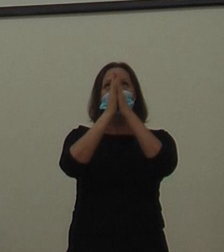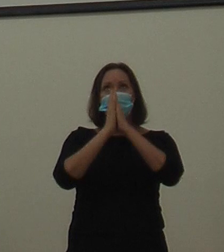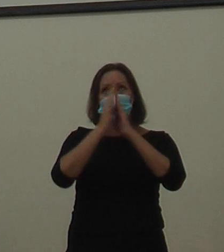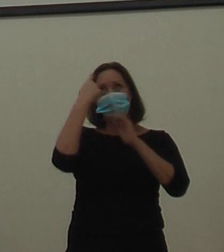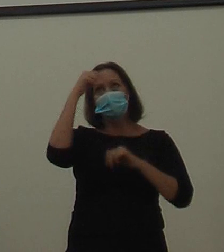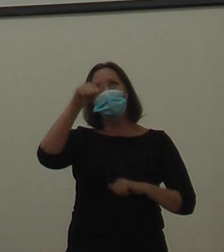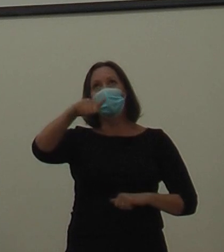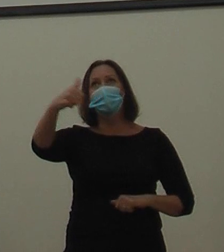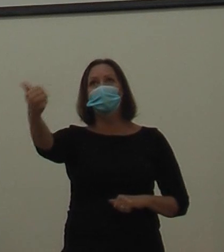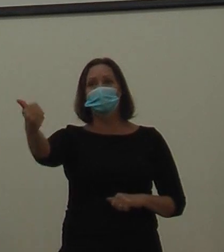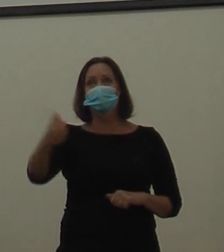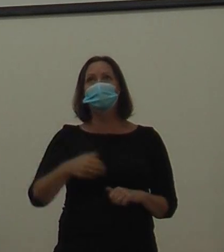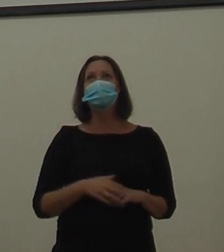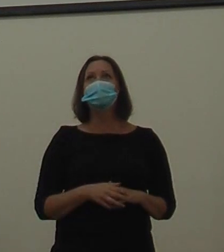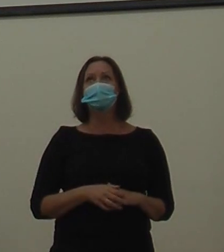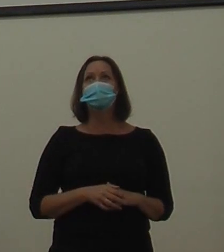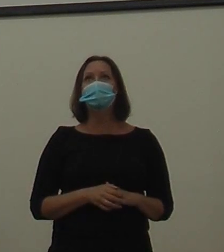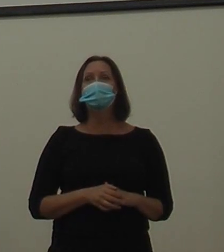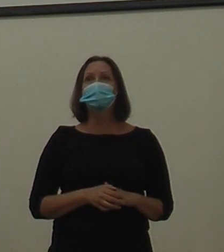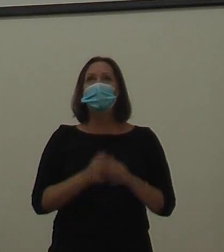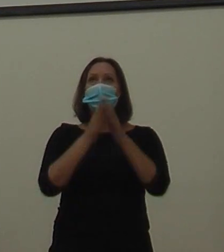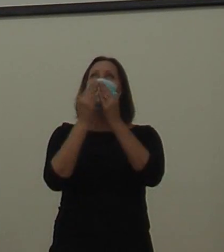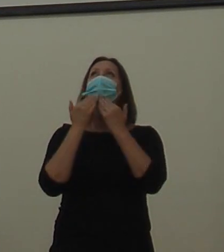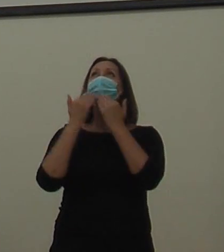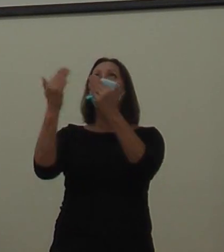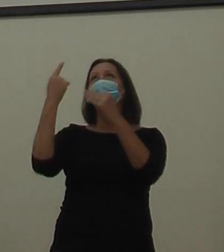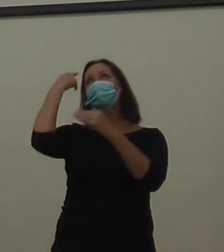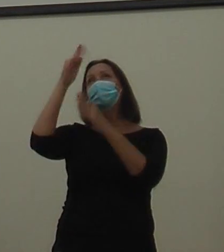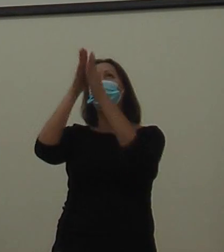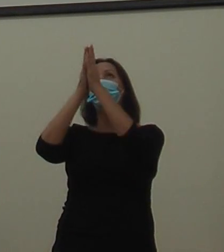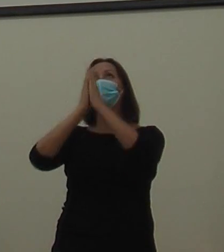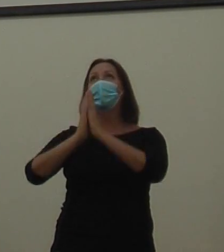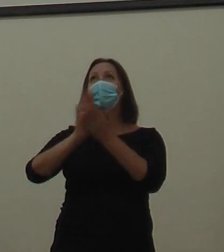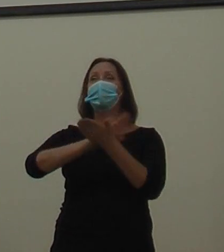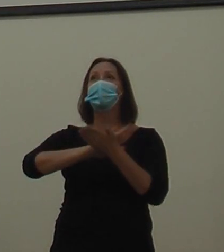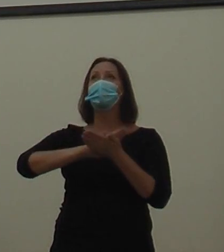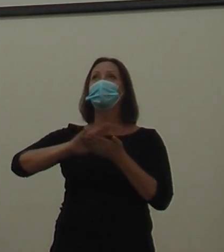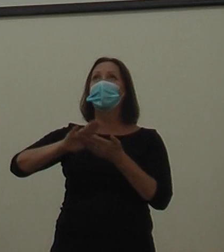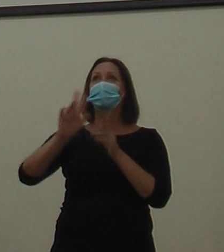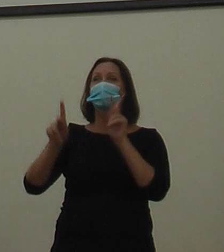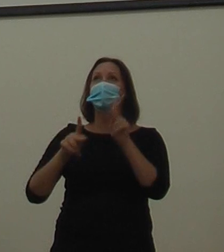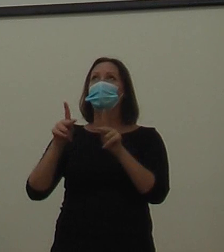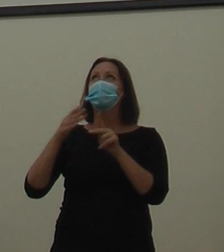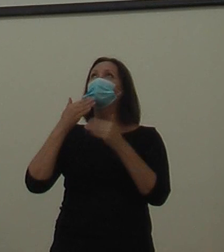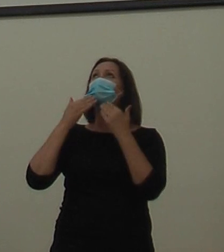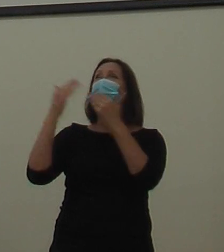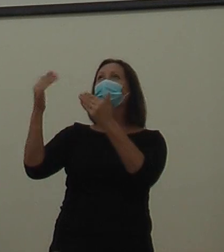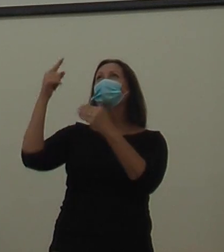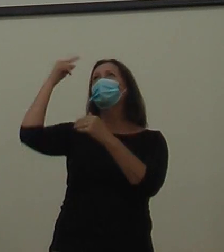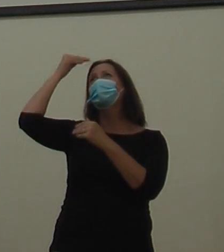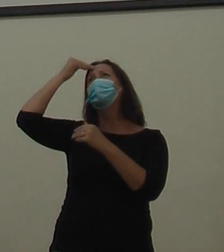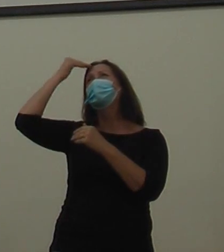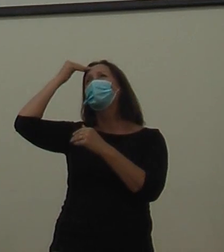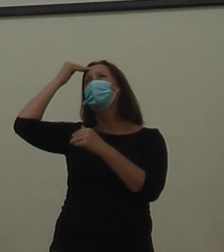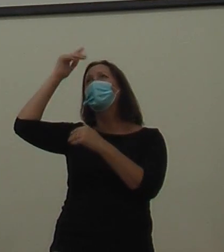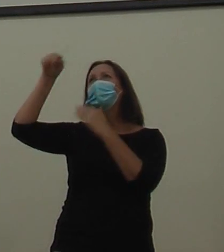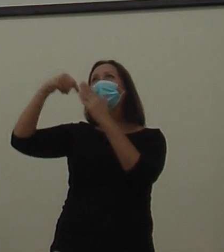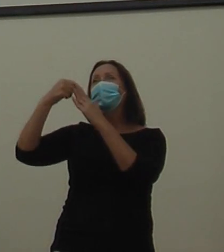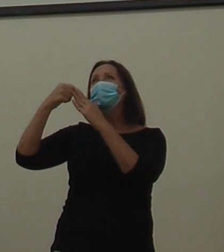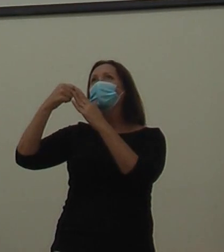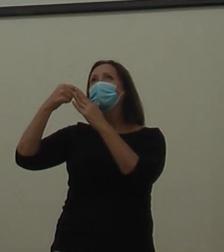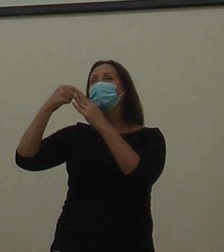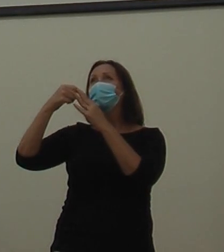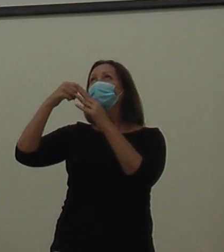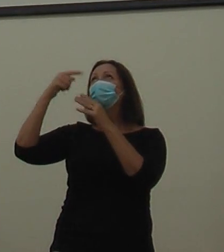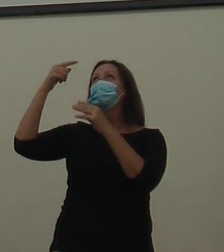you for the prayer of the righteous, and I pray that you continue to pray for me and mine, because we don't want any to be